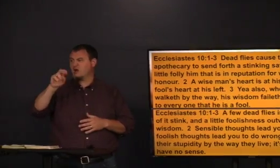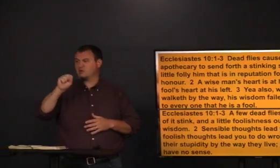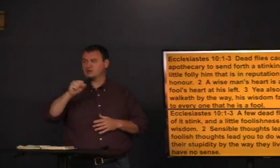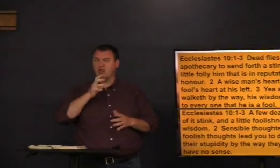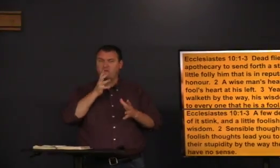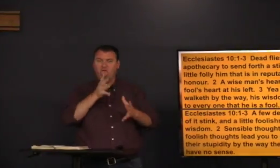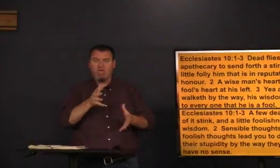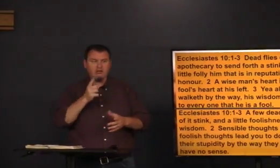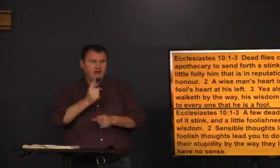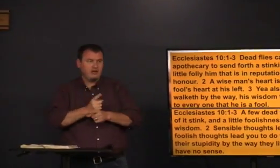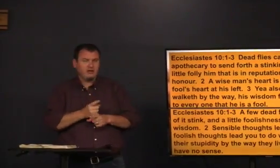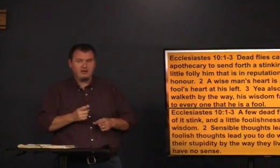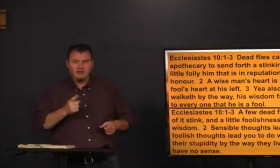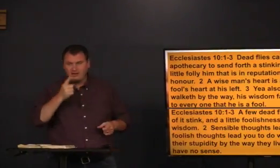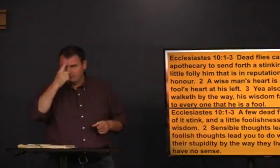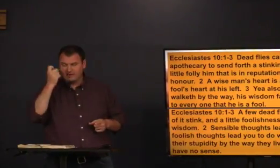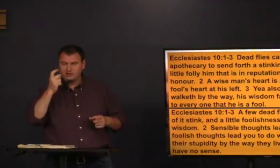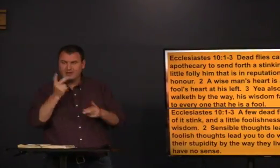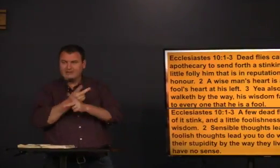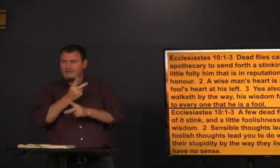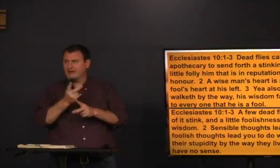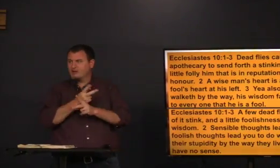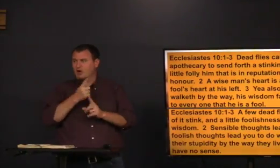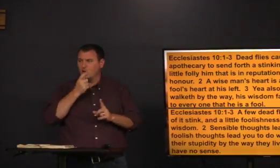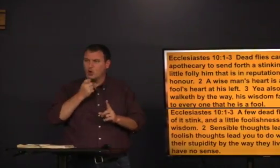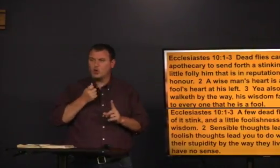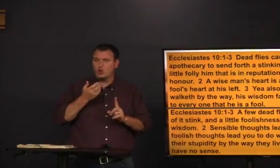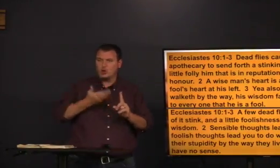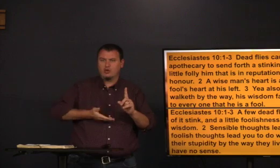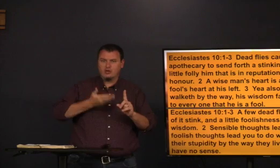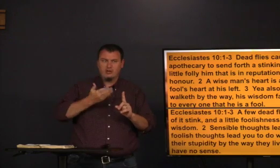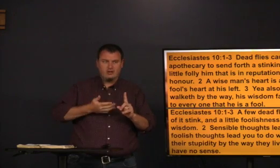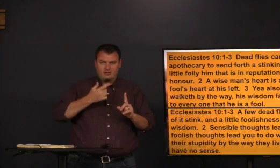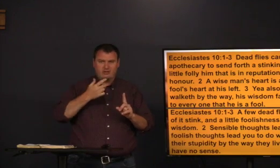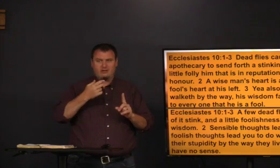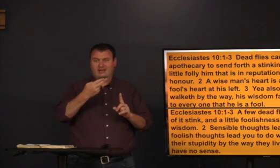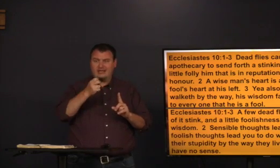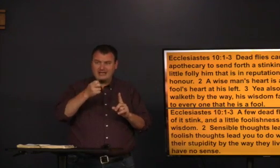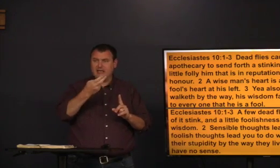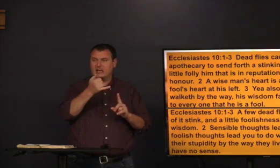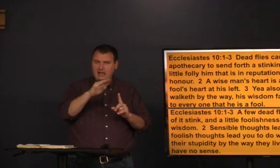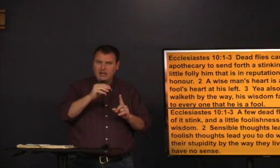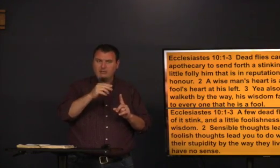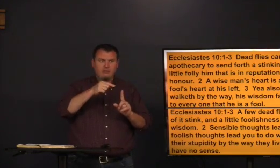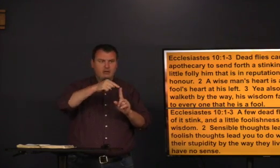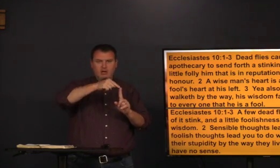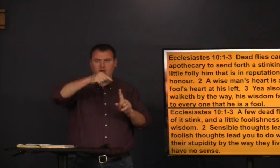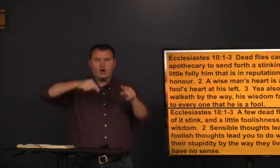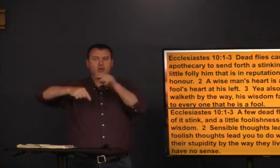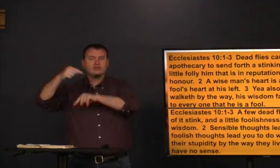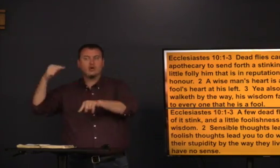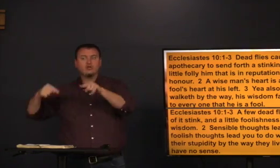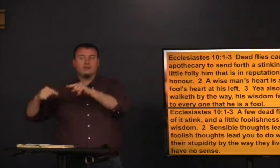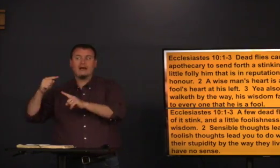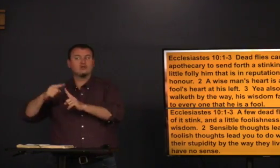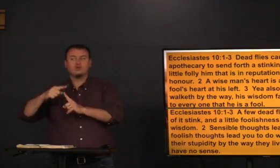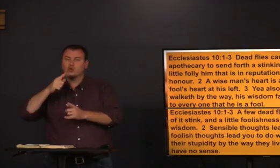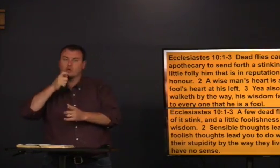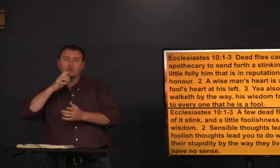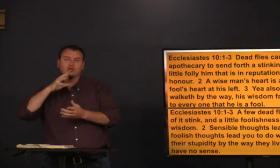Pronouns, right? Because you have to figure out who. He, him, always goes back to who we're